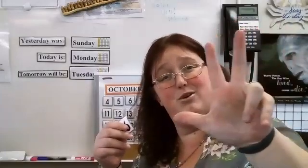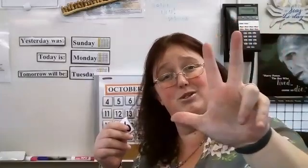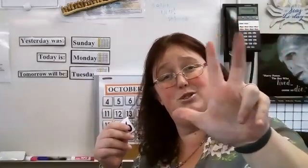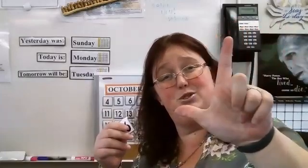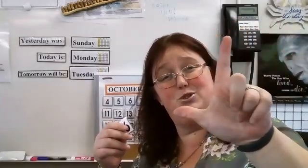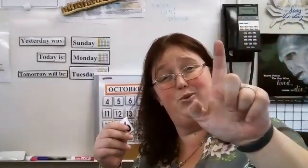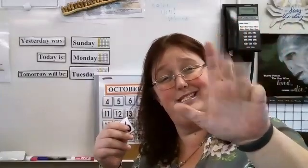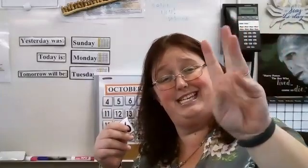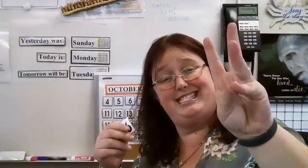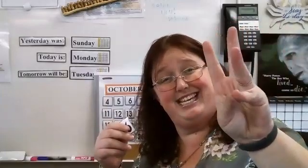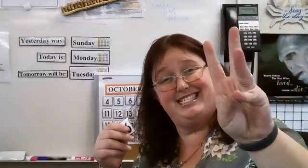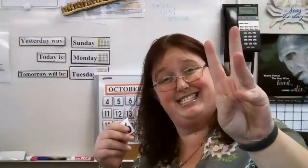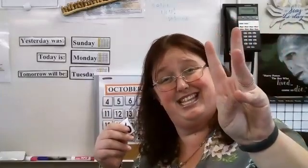or 26th.